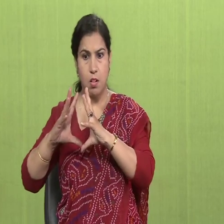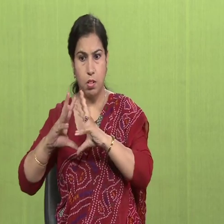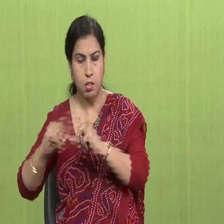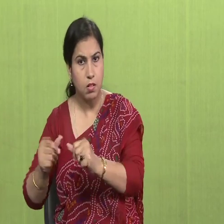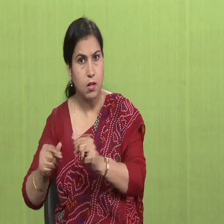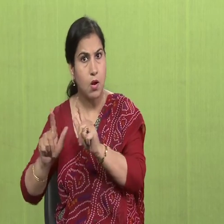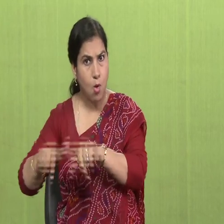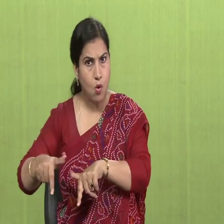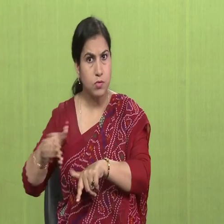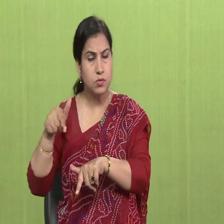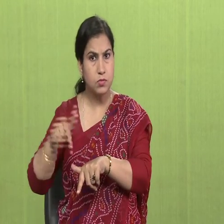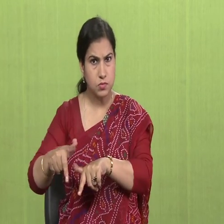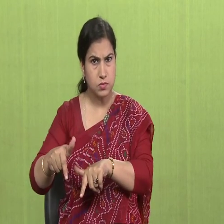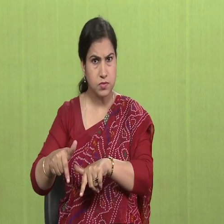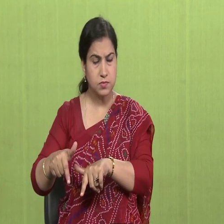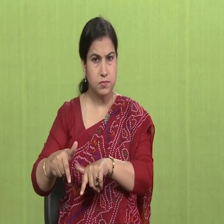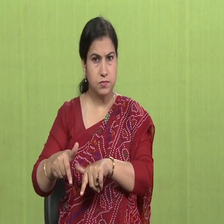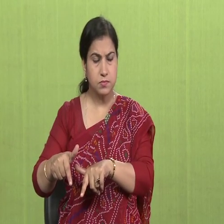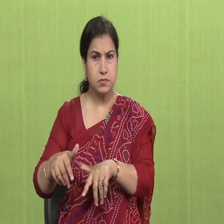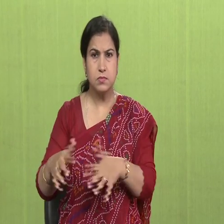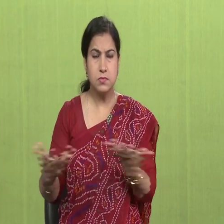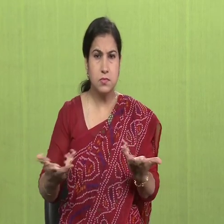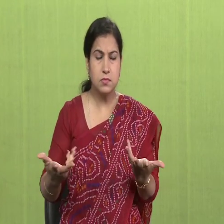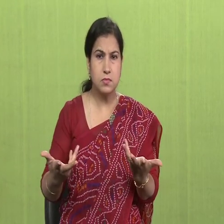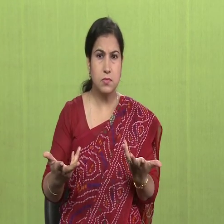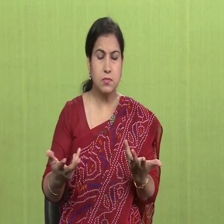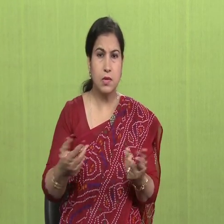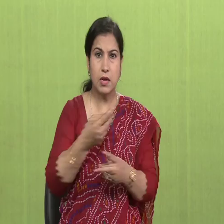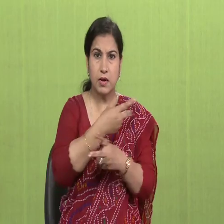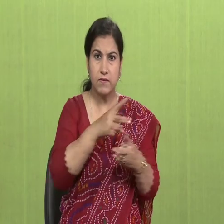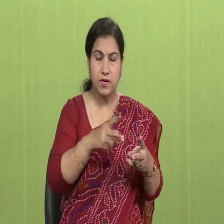this has anything to do with the extinction of various species?